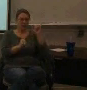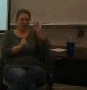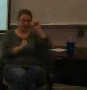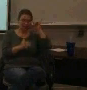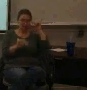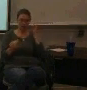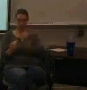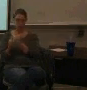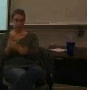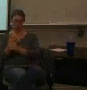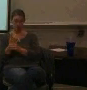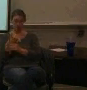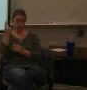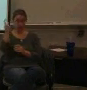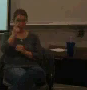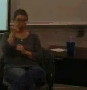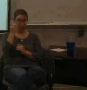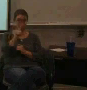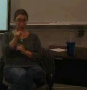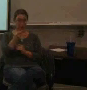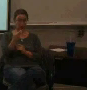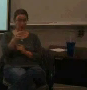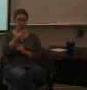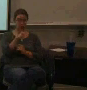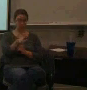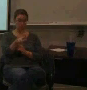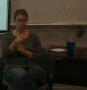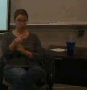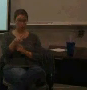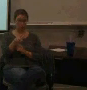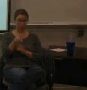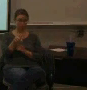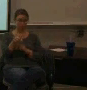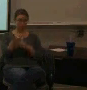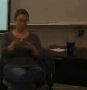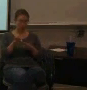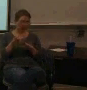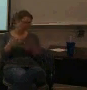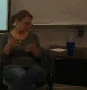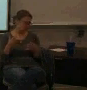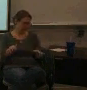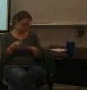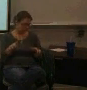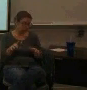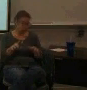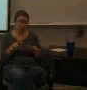and a plant as far as thermal regime?